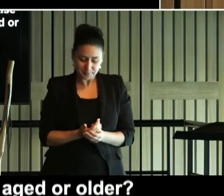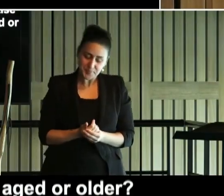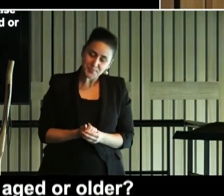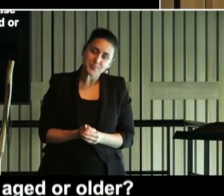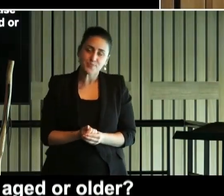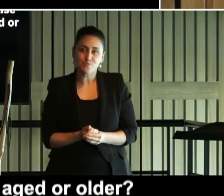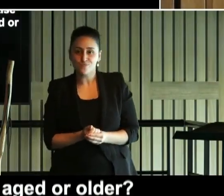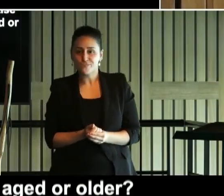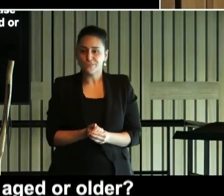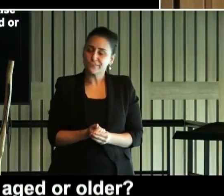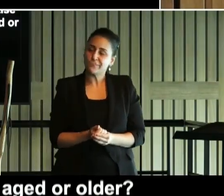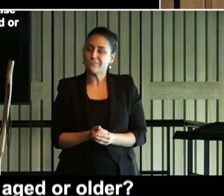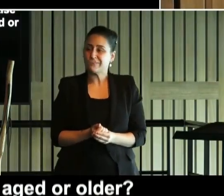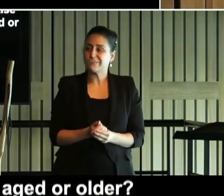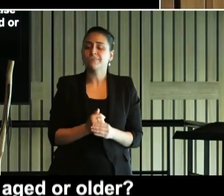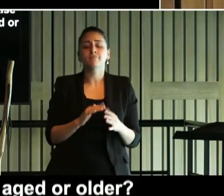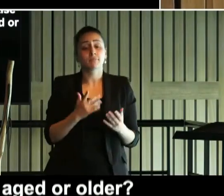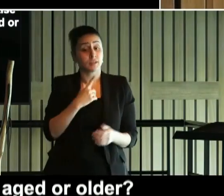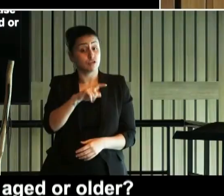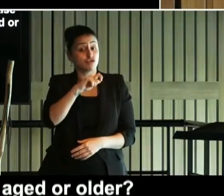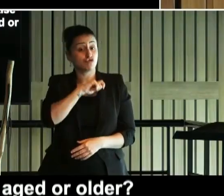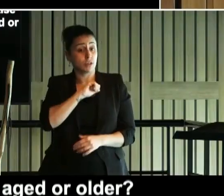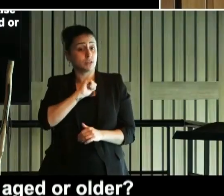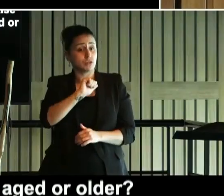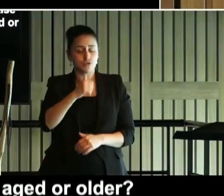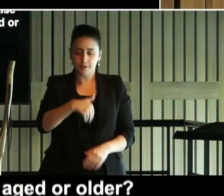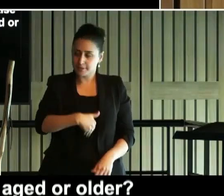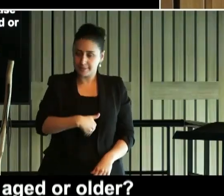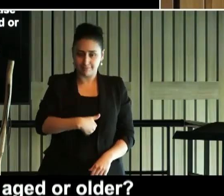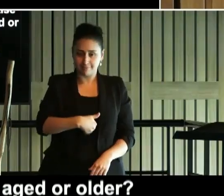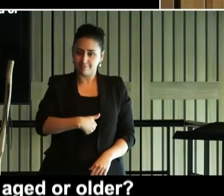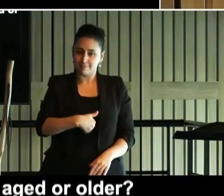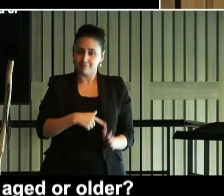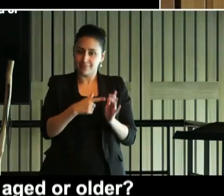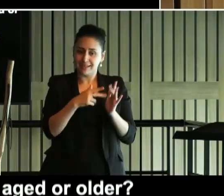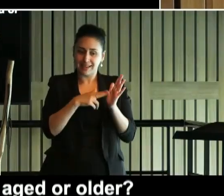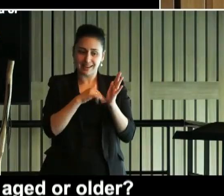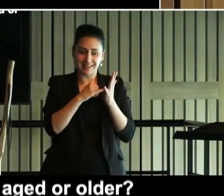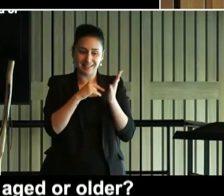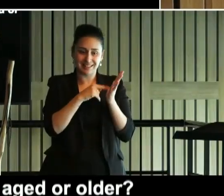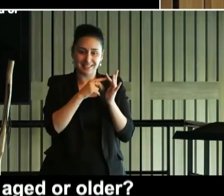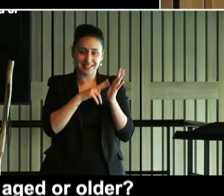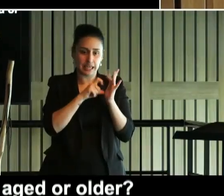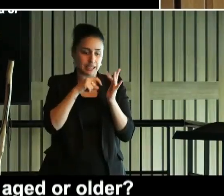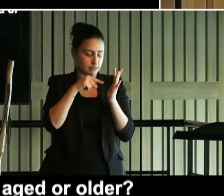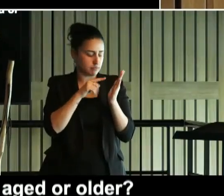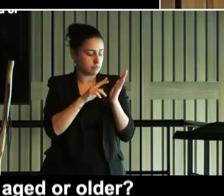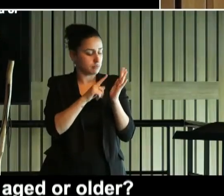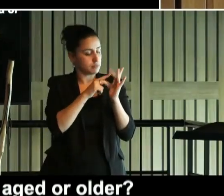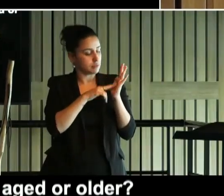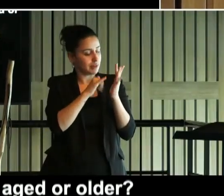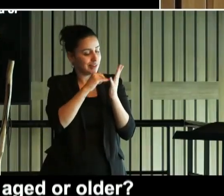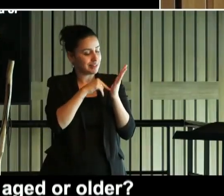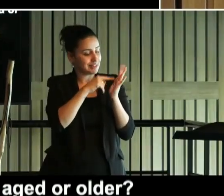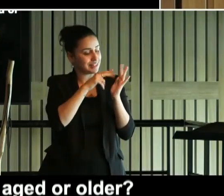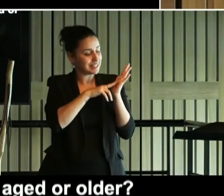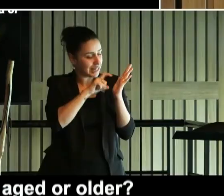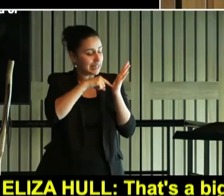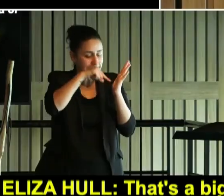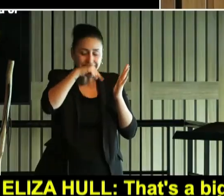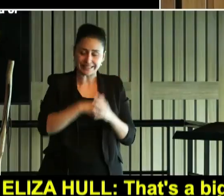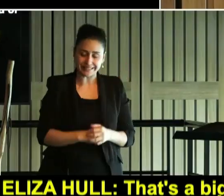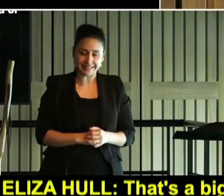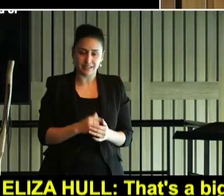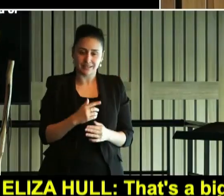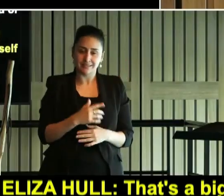I think, just trust your instinct is like a big one, is believe in yourself. I know it